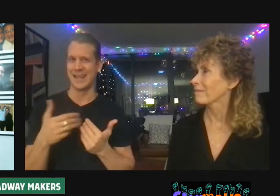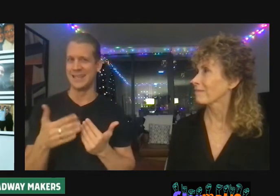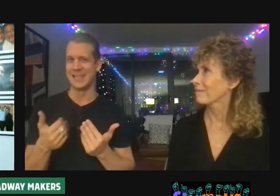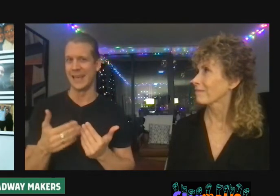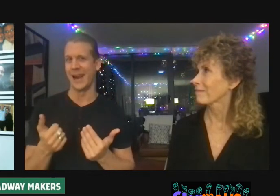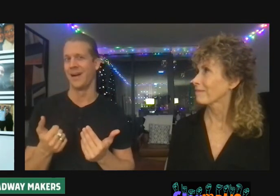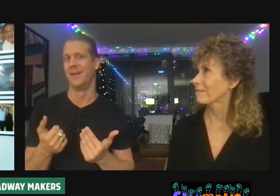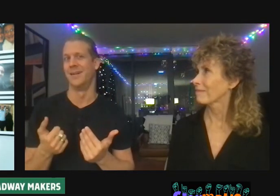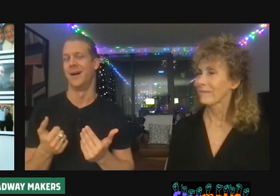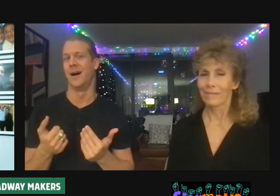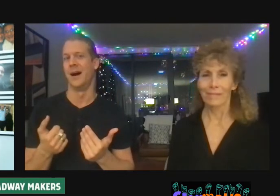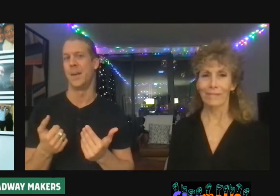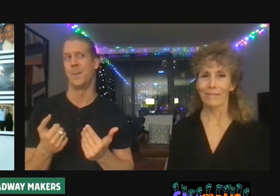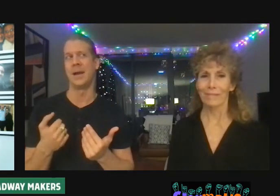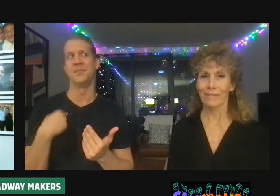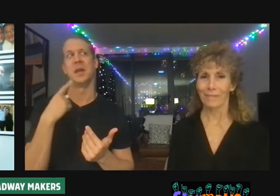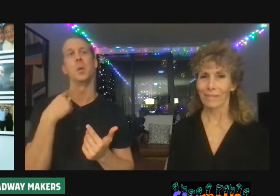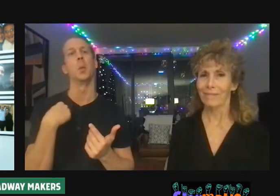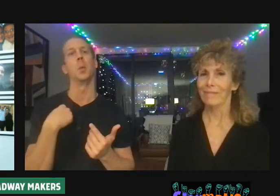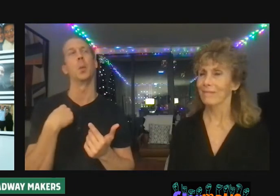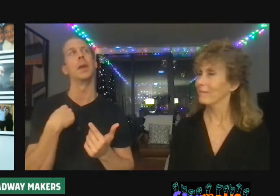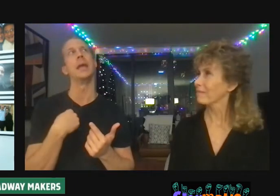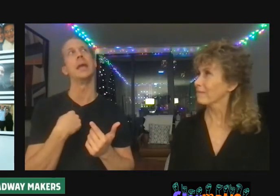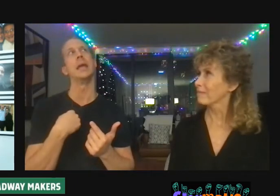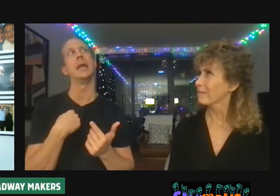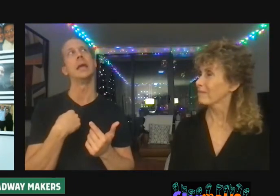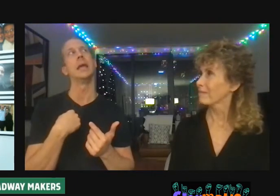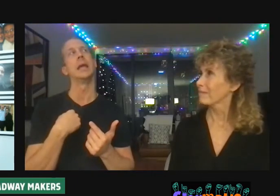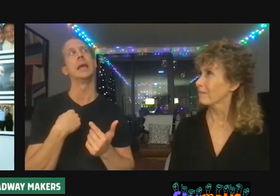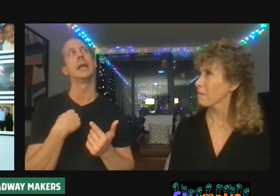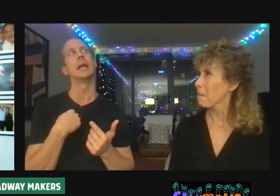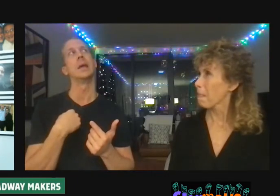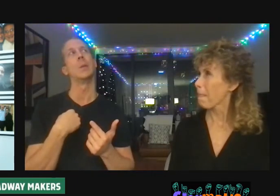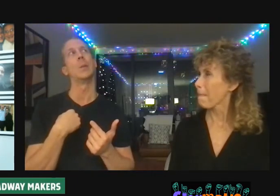it's not easy. I think